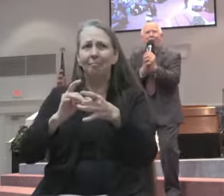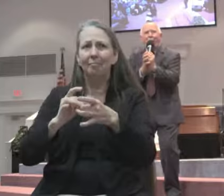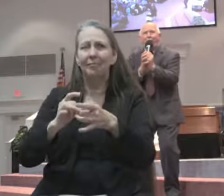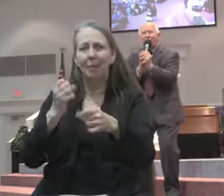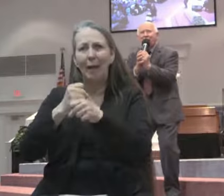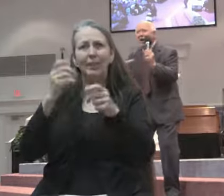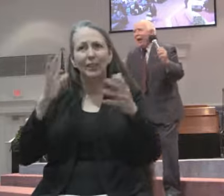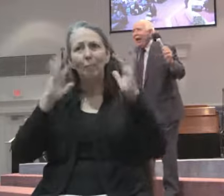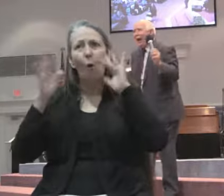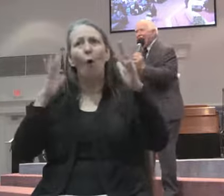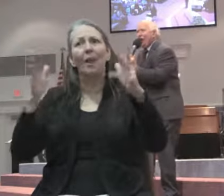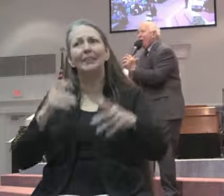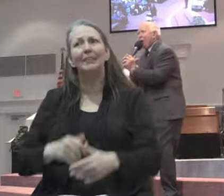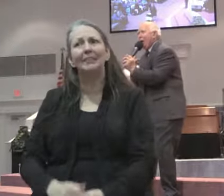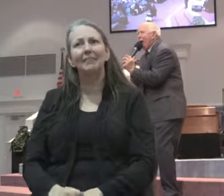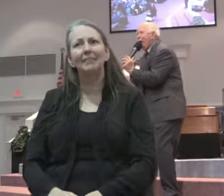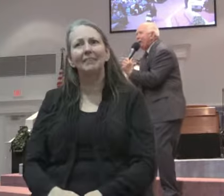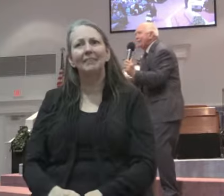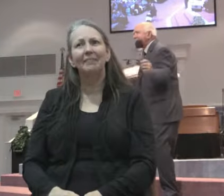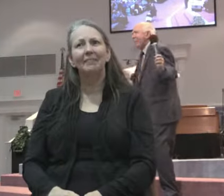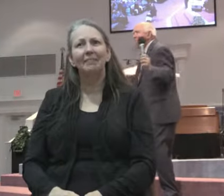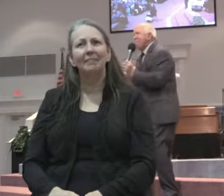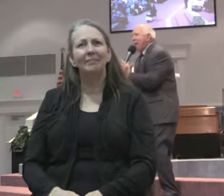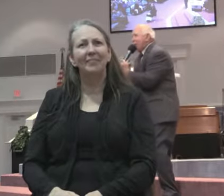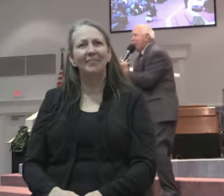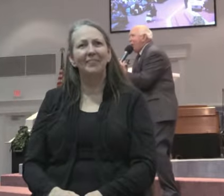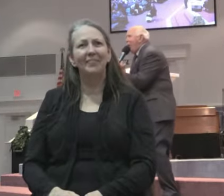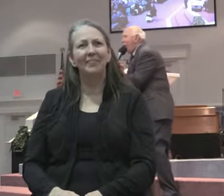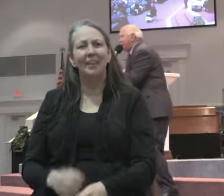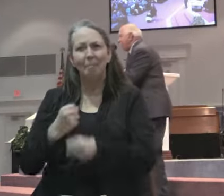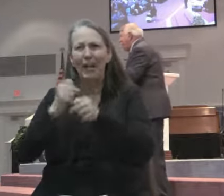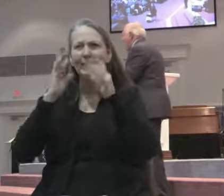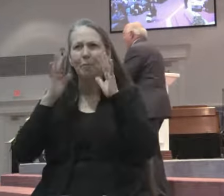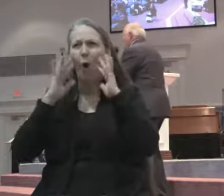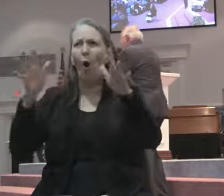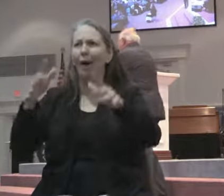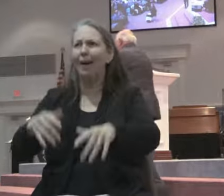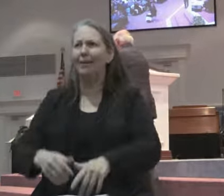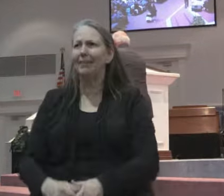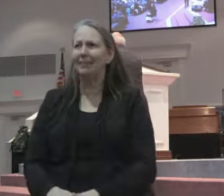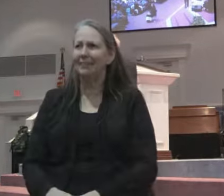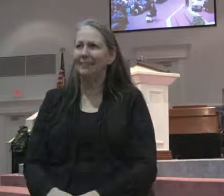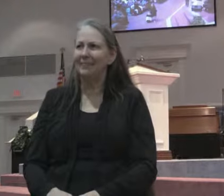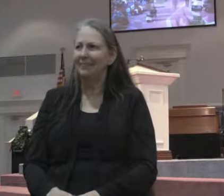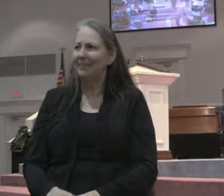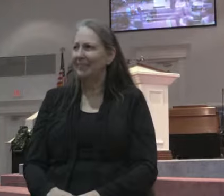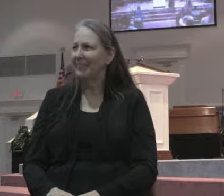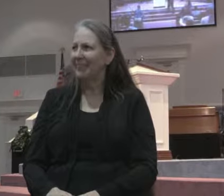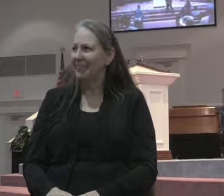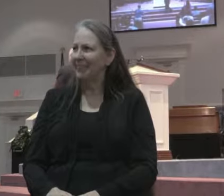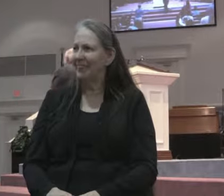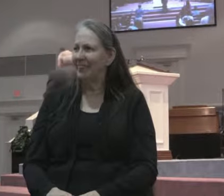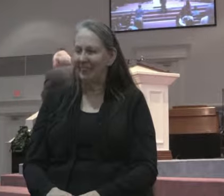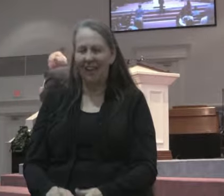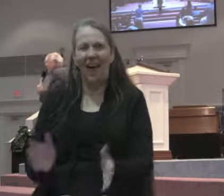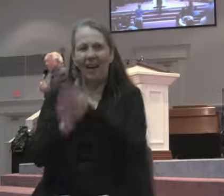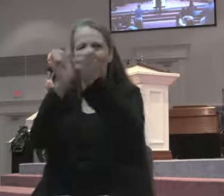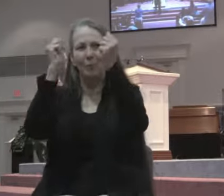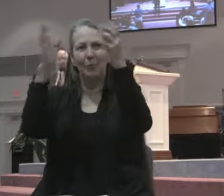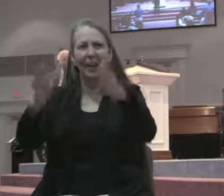Make some noise. Come together. Make some noise. Come together.